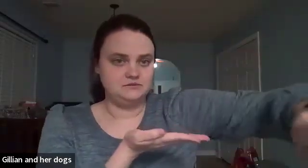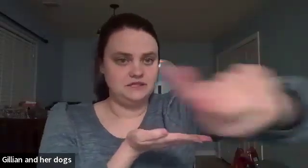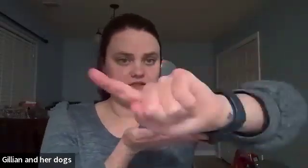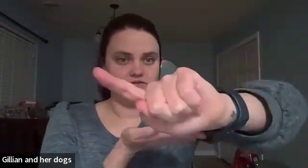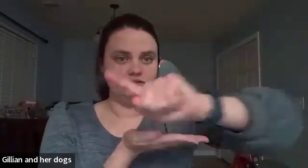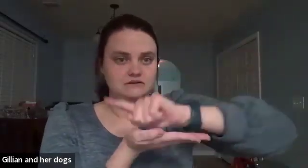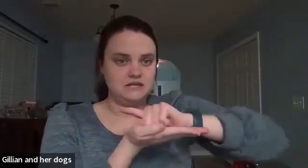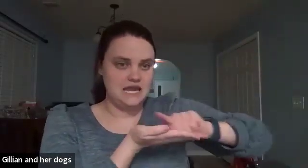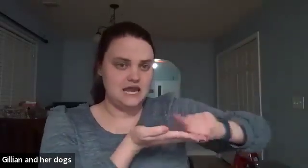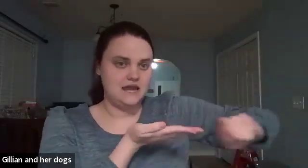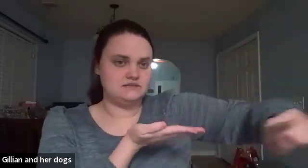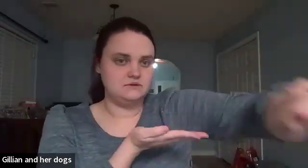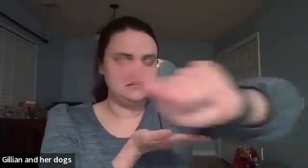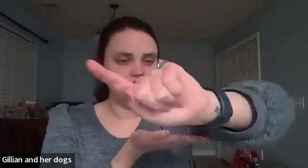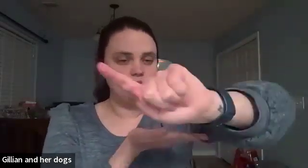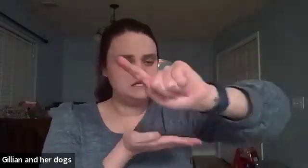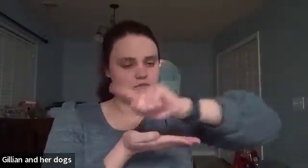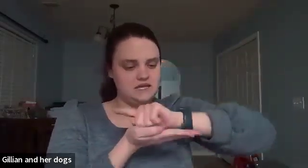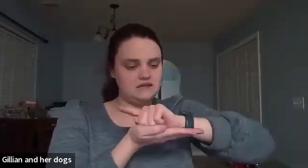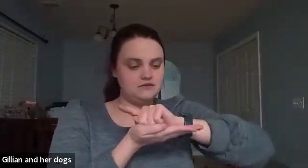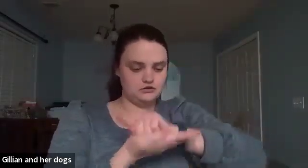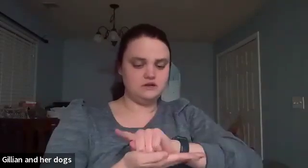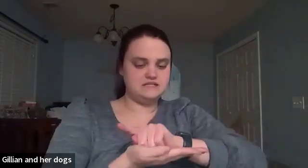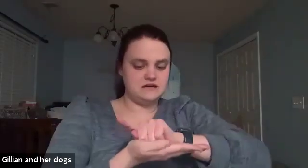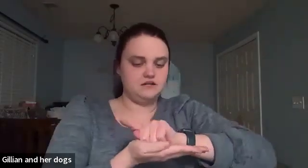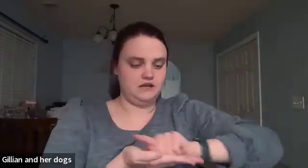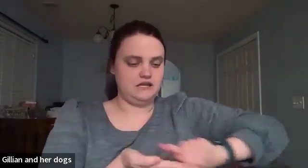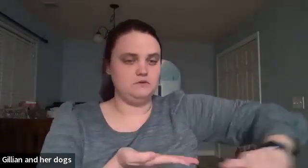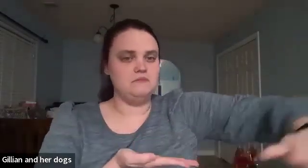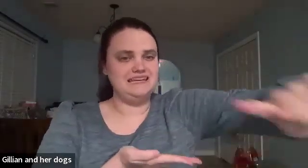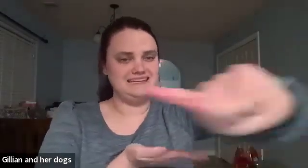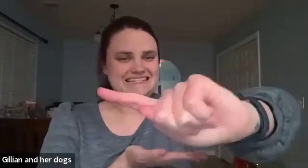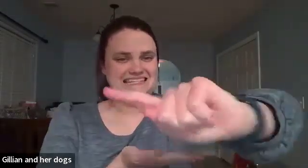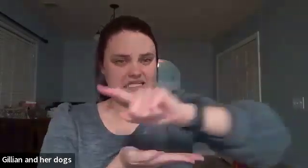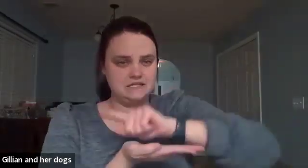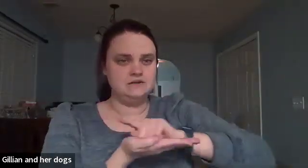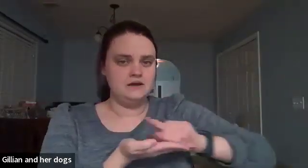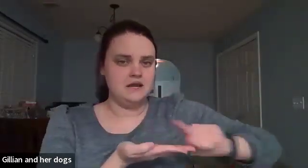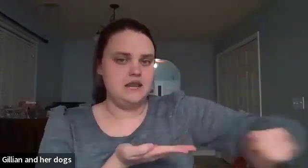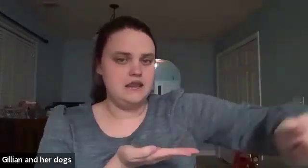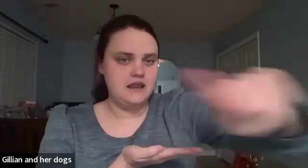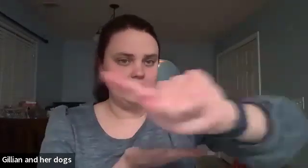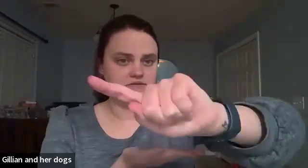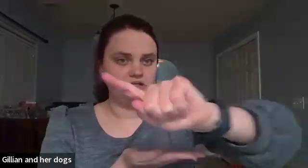Next week. Next week. It's almost like you're making, if you're looking down at your hand, you're making a C. Next